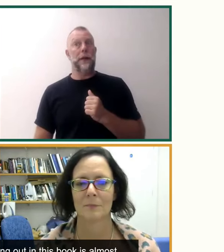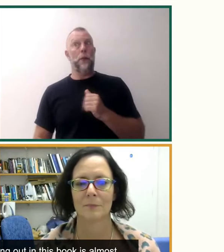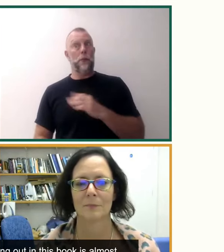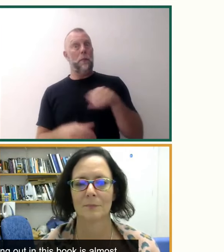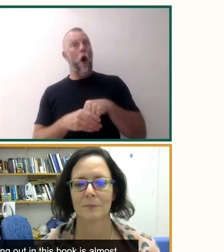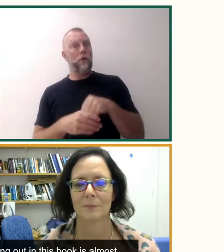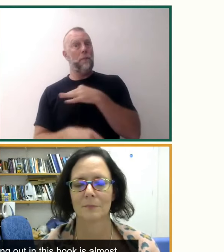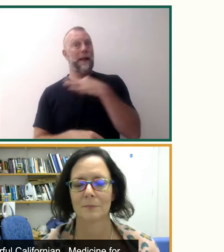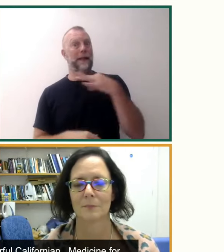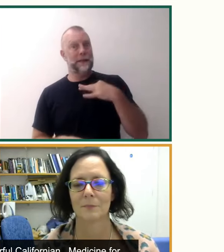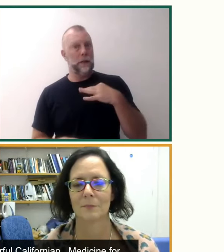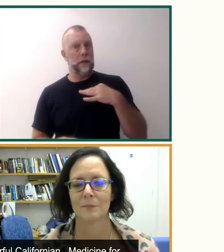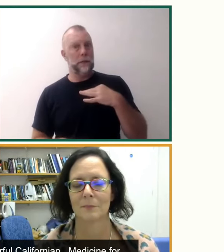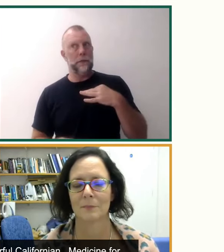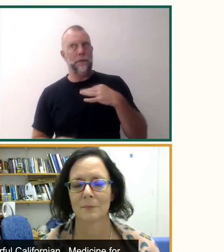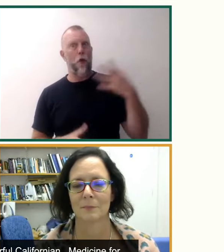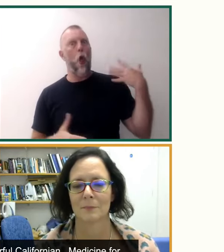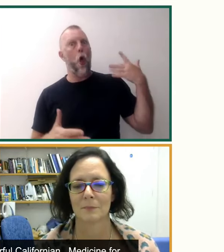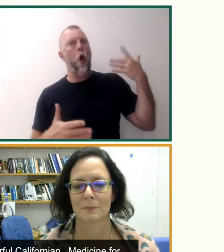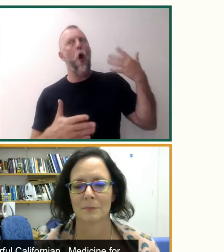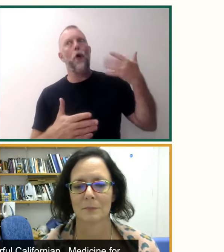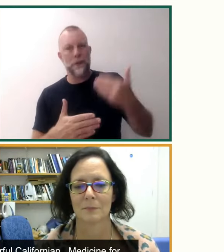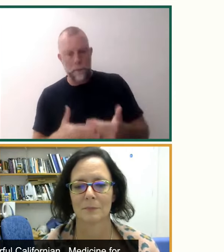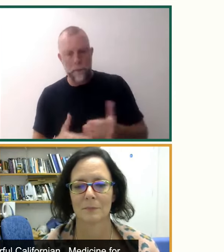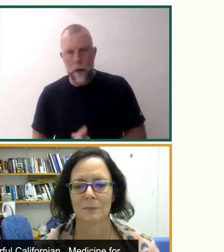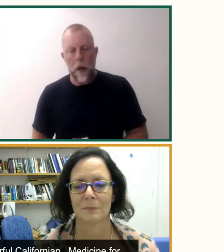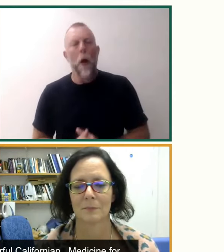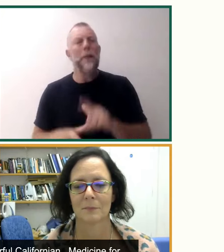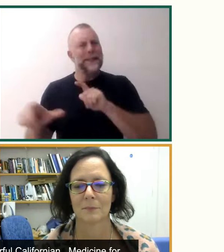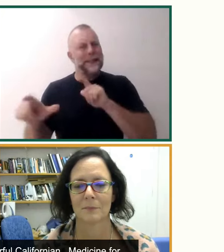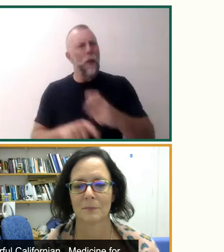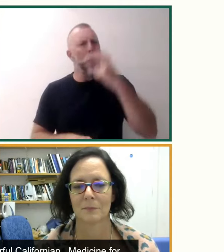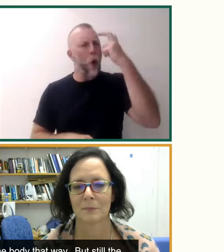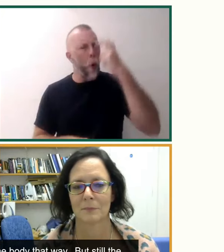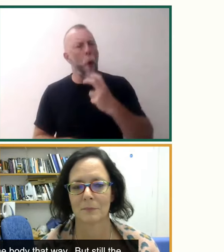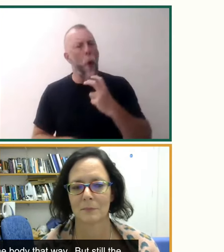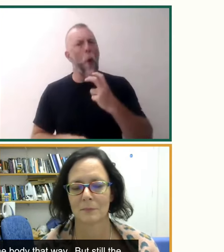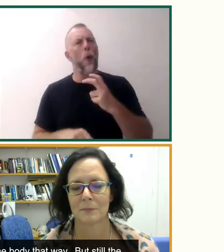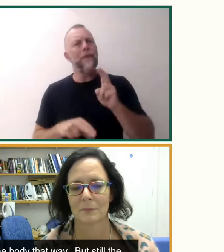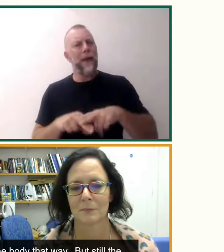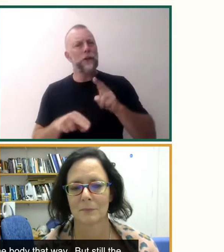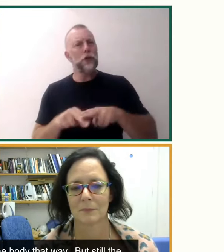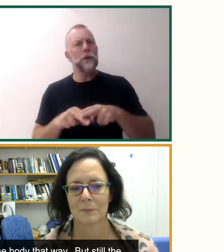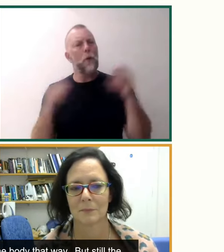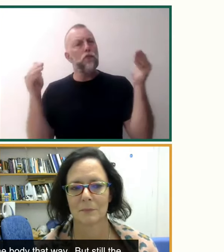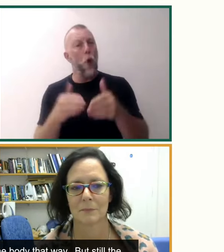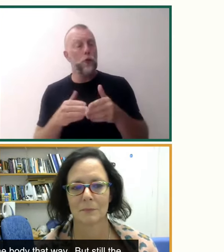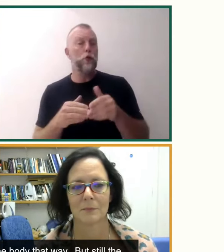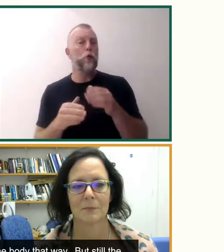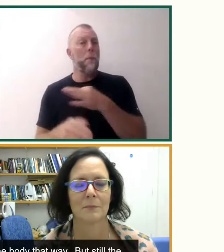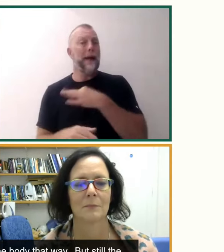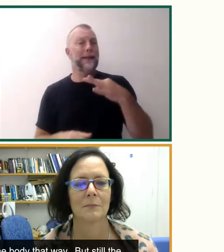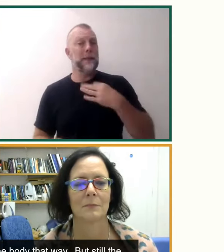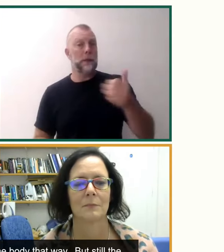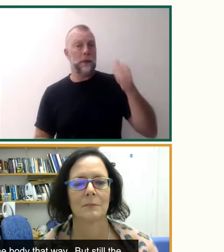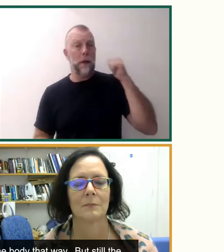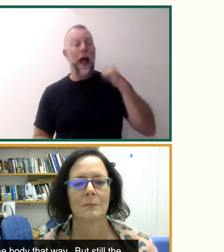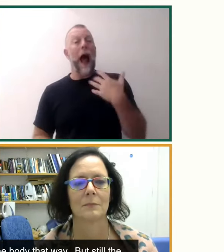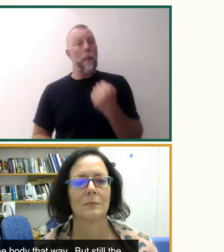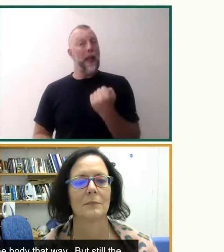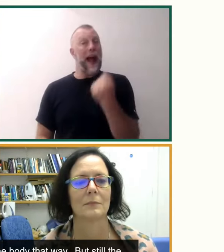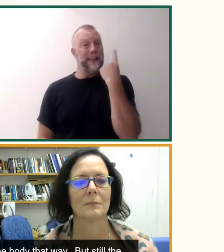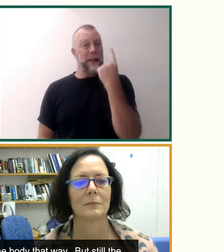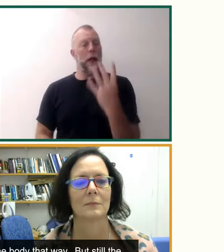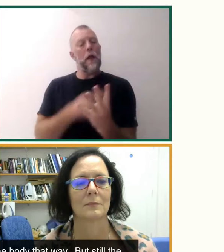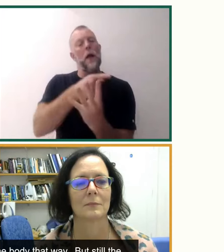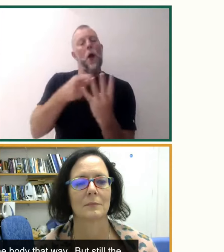think about the body that way. But still, the old-fashioned humoral approach to medicine did hold at its centre the idea that we had to